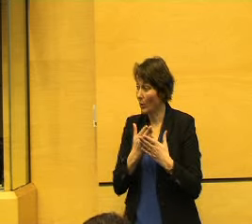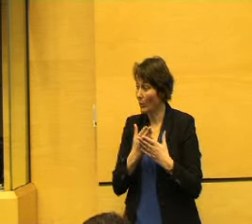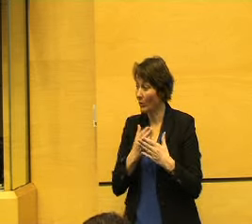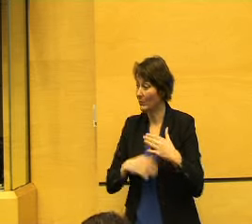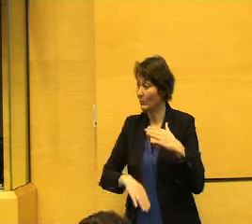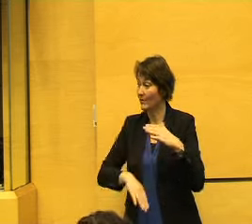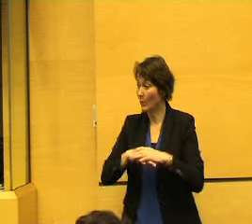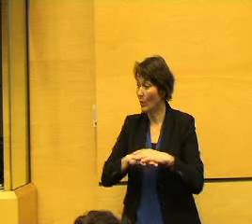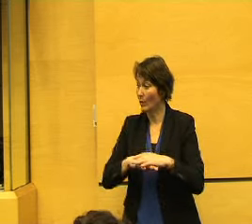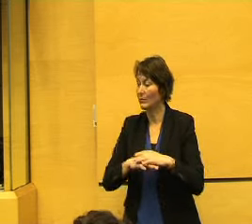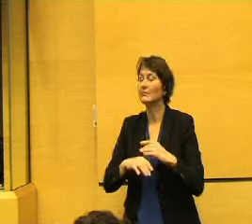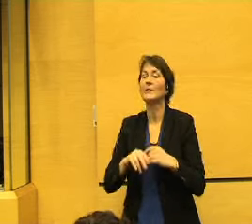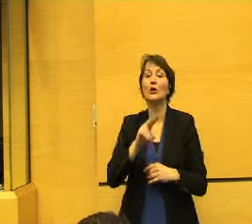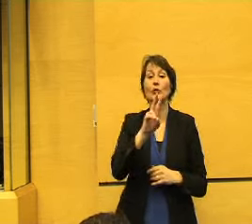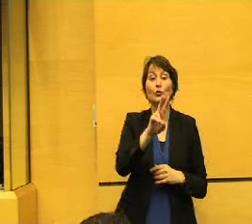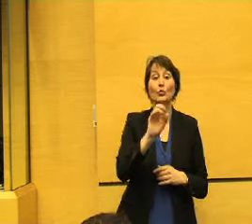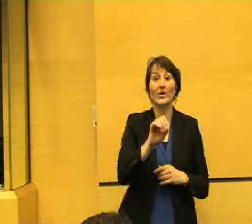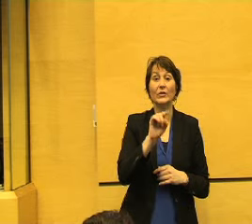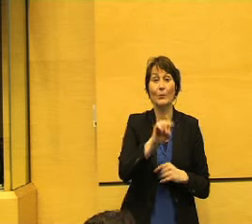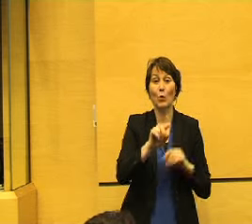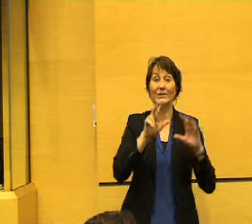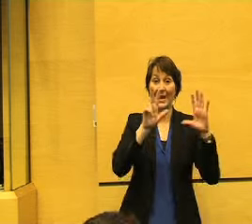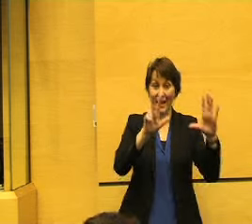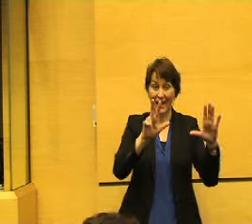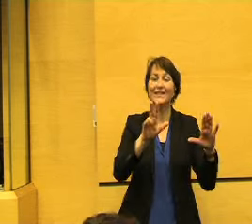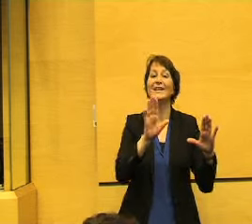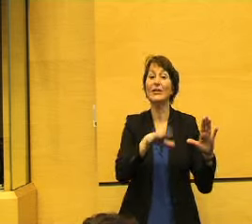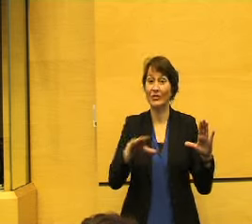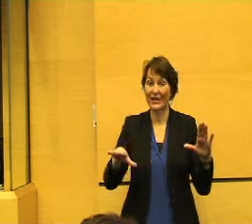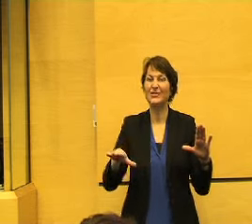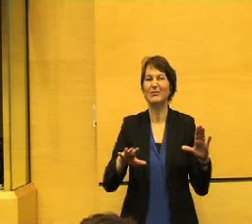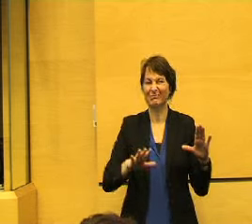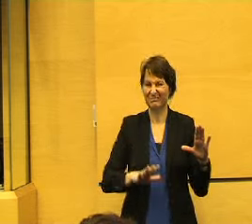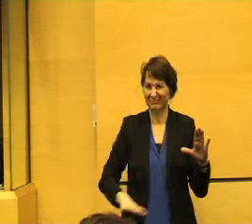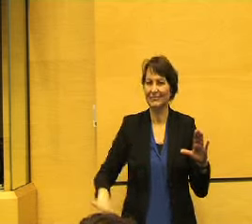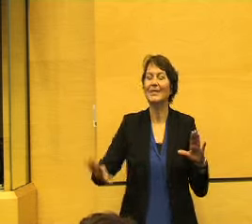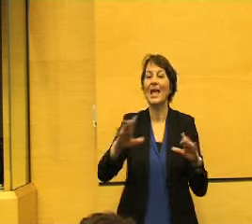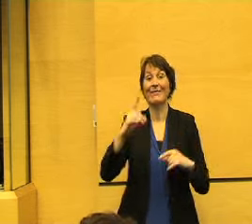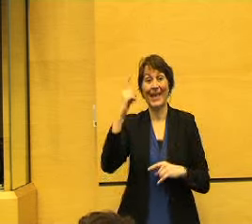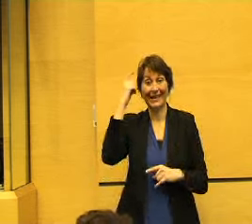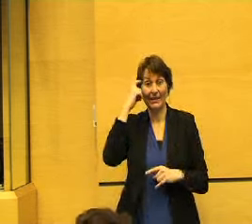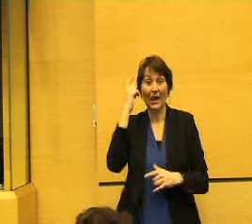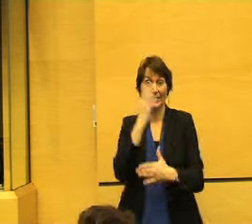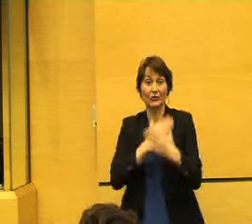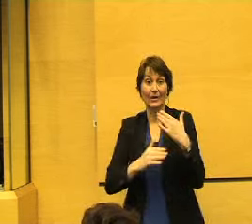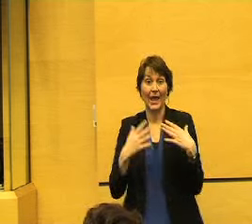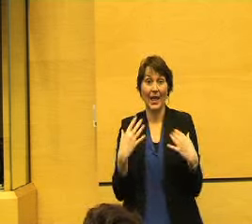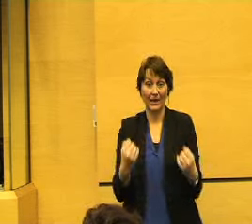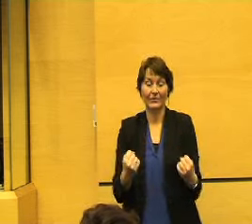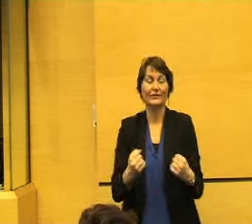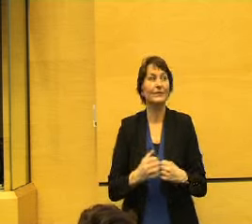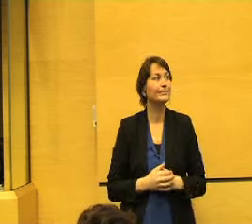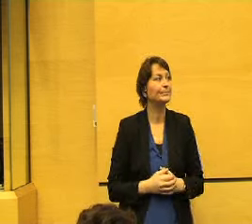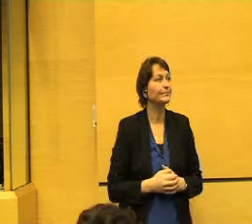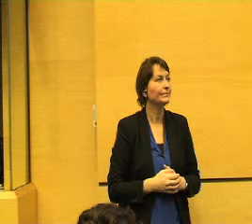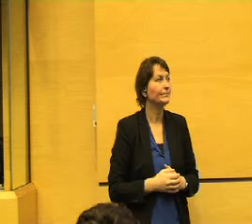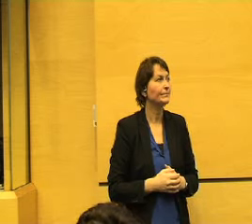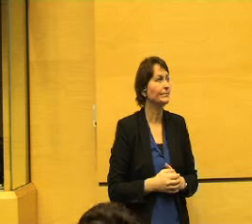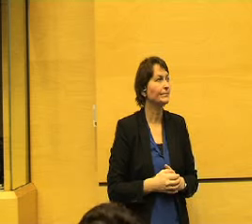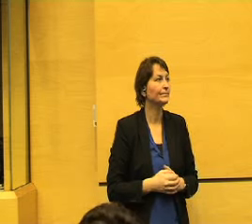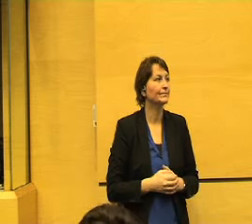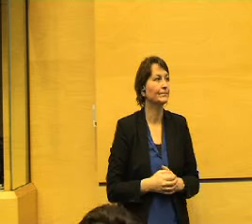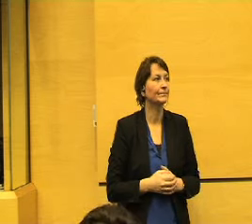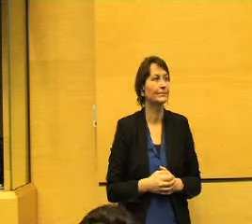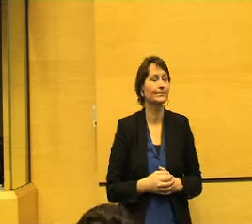have 28.8 of school age children have intellectual disability. So